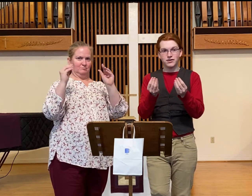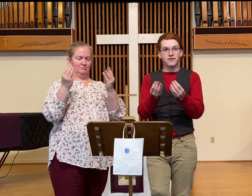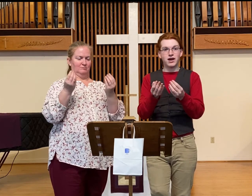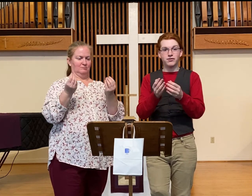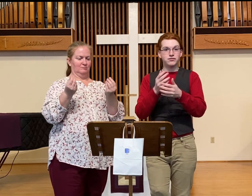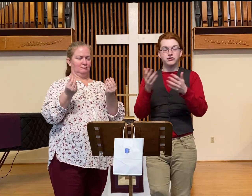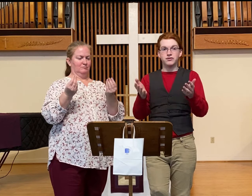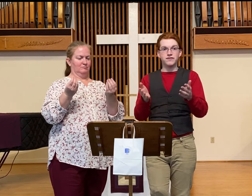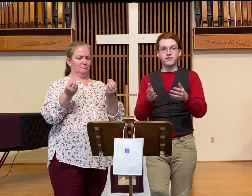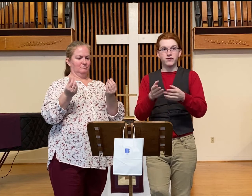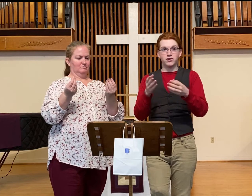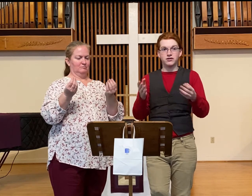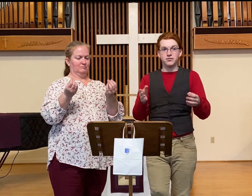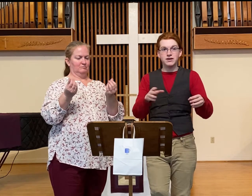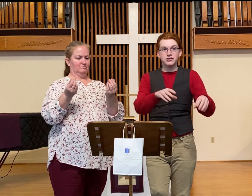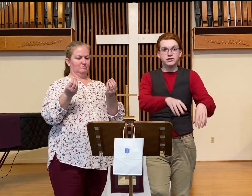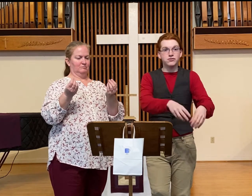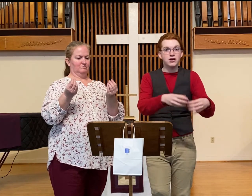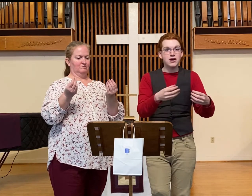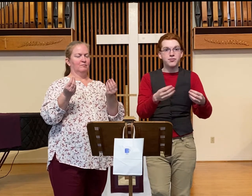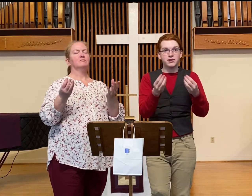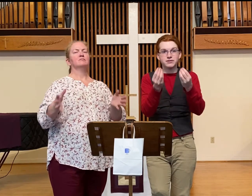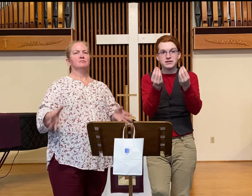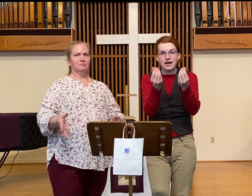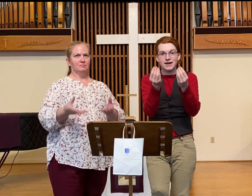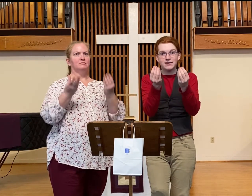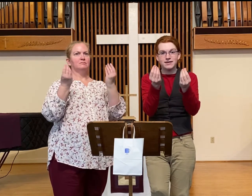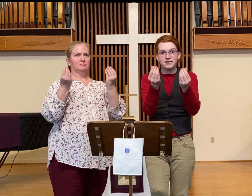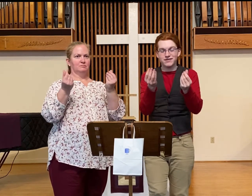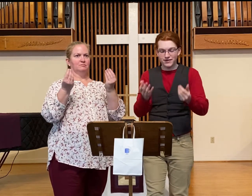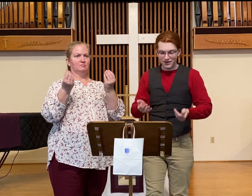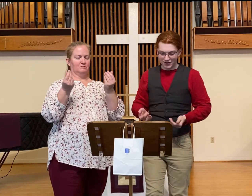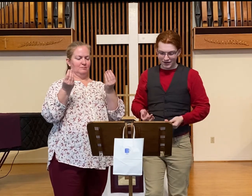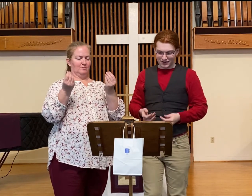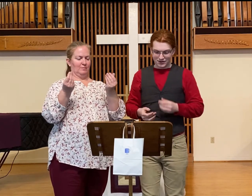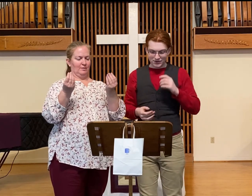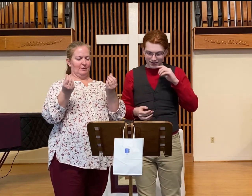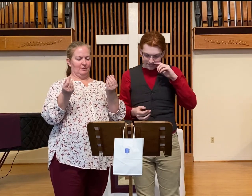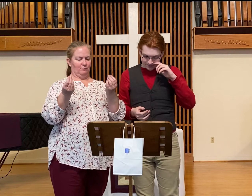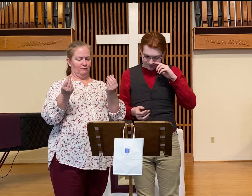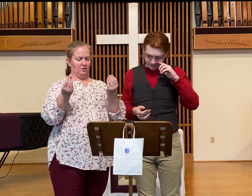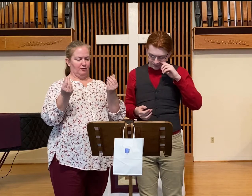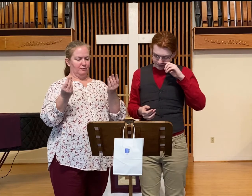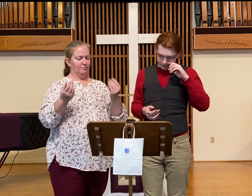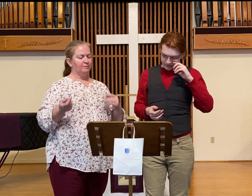of how you do it if you've ever gone to the beach and you pick up sand and you do it. Let it fall through.